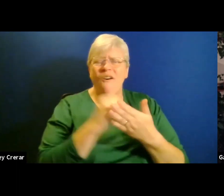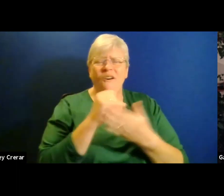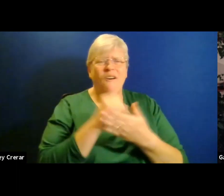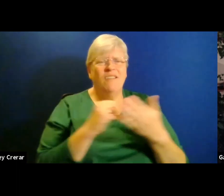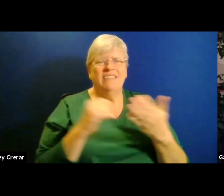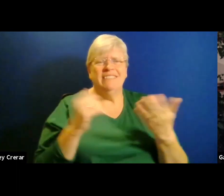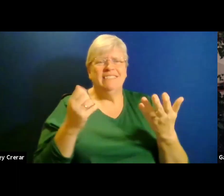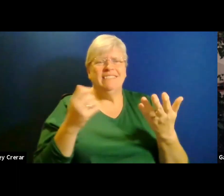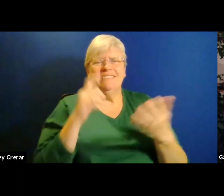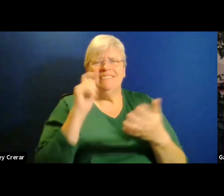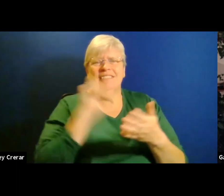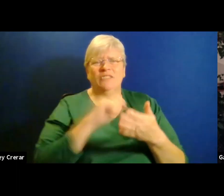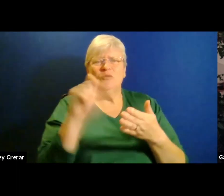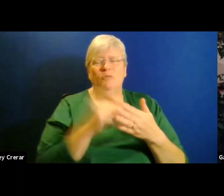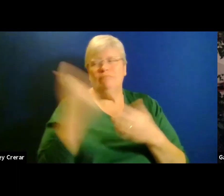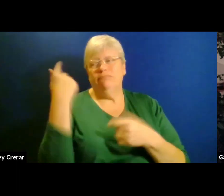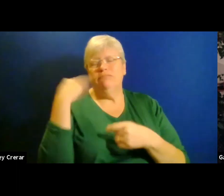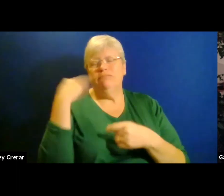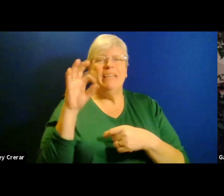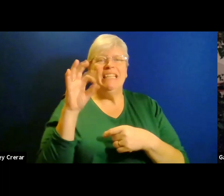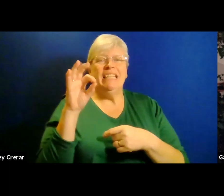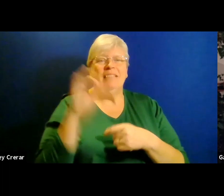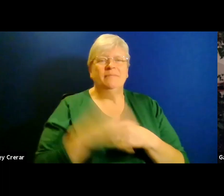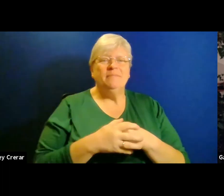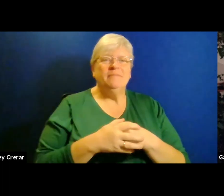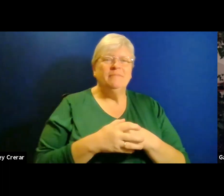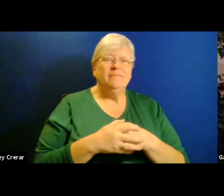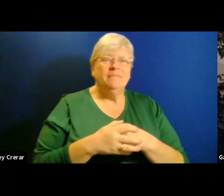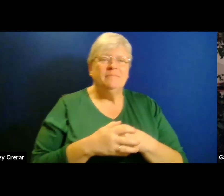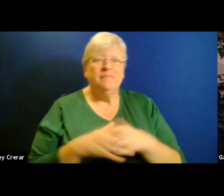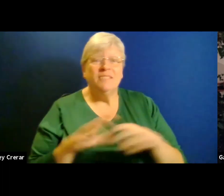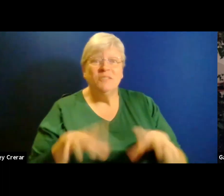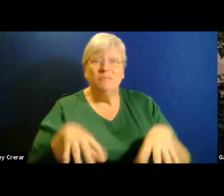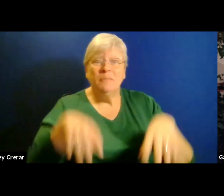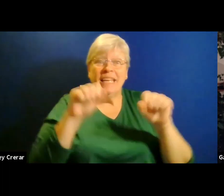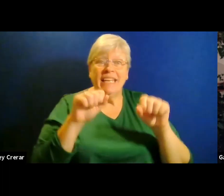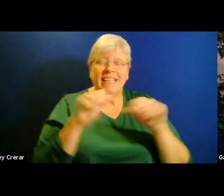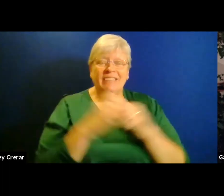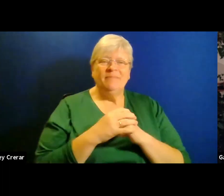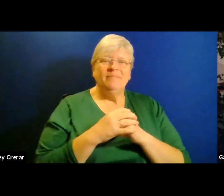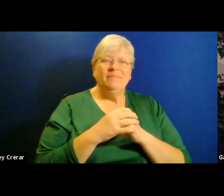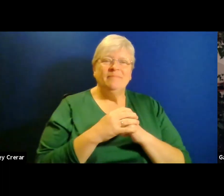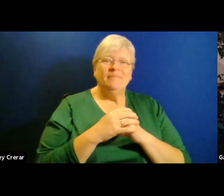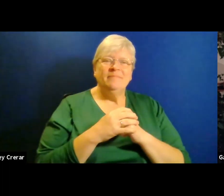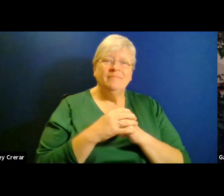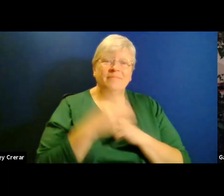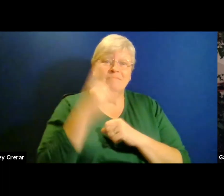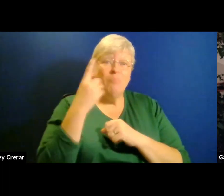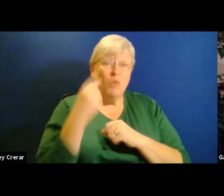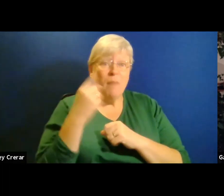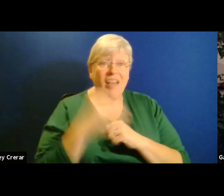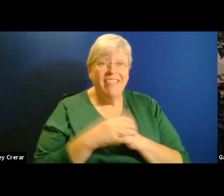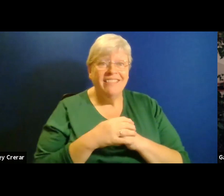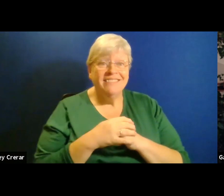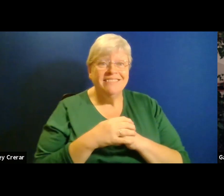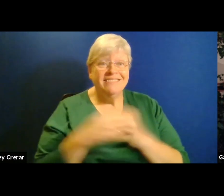I wrote it on Monday. On Beginning. It is possible to